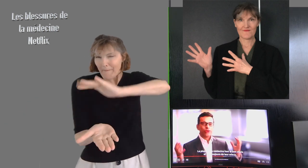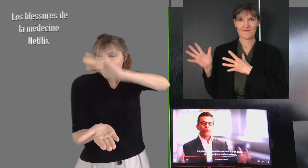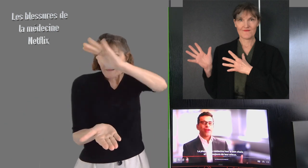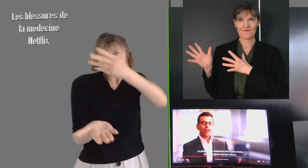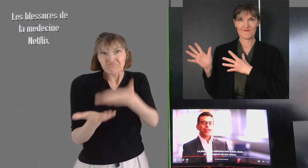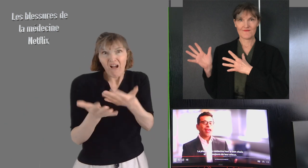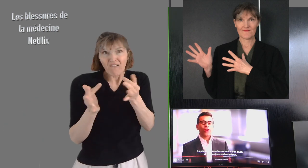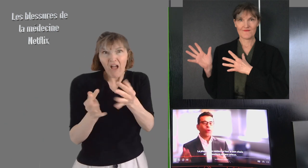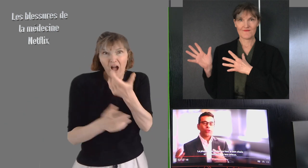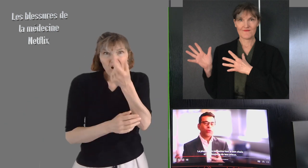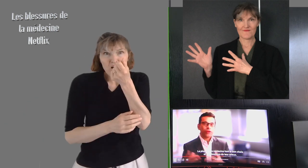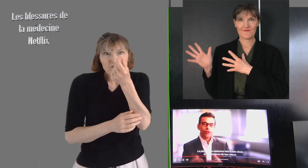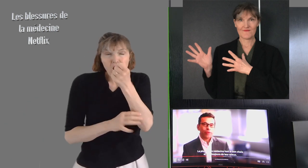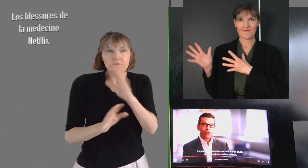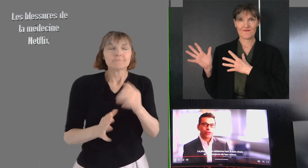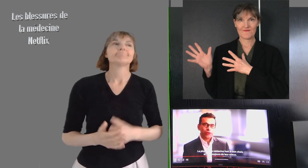La plupart des médecins sont intègres.